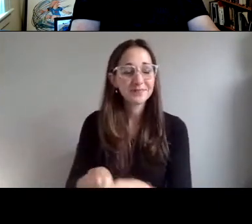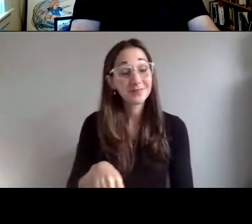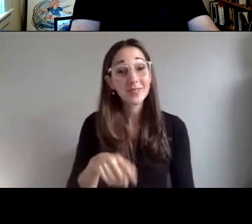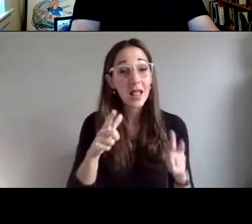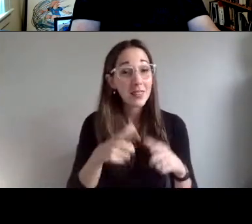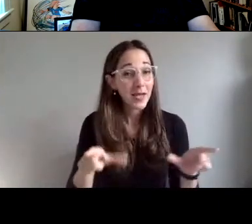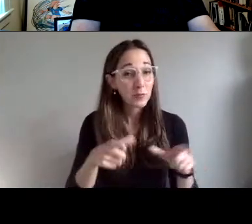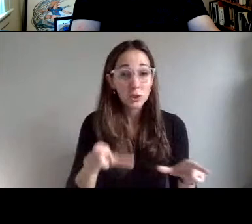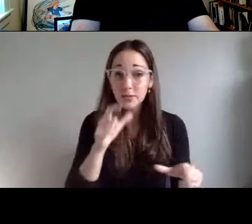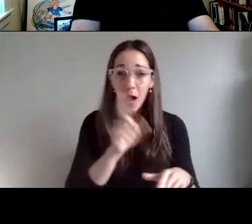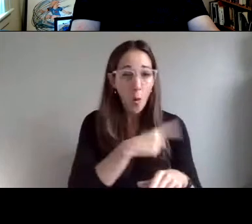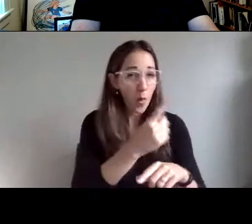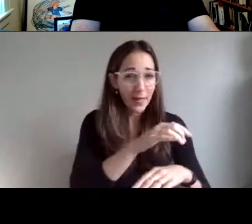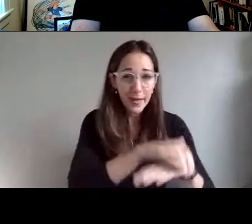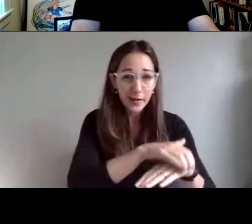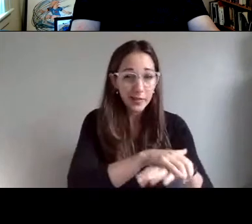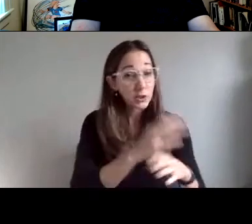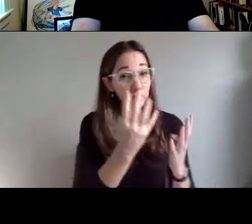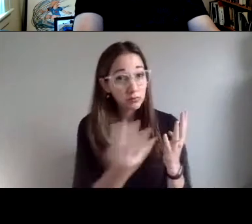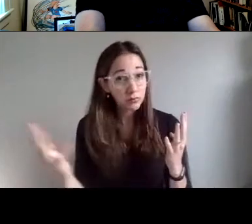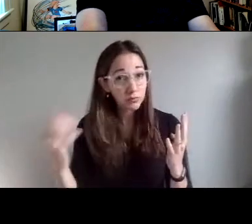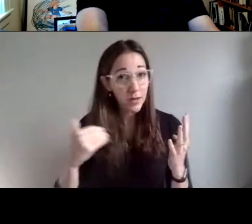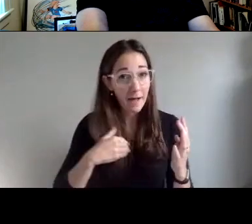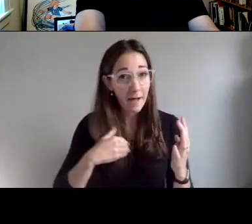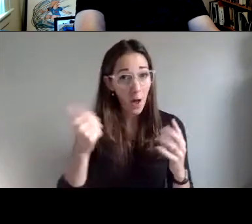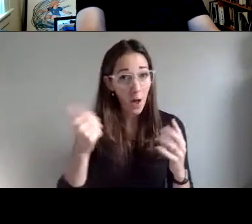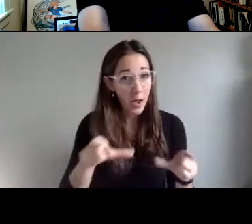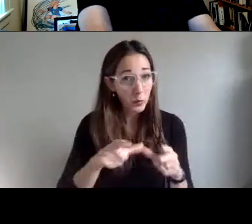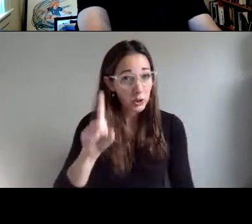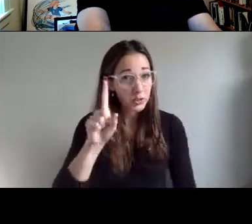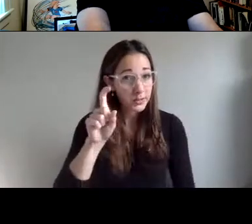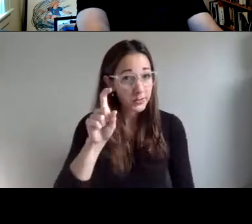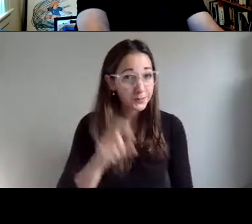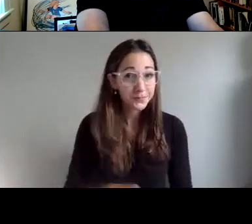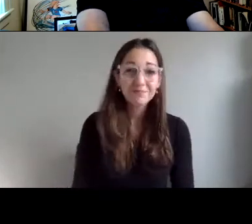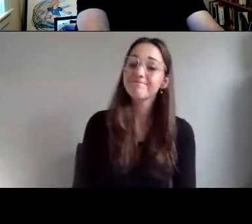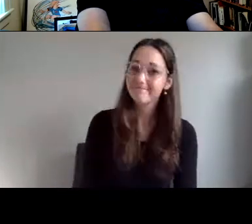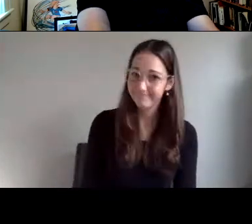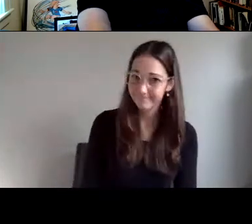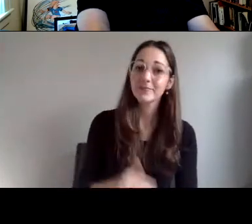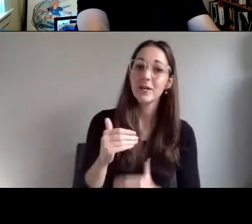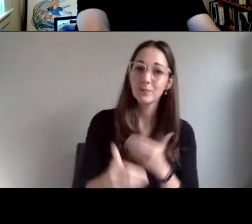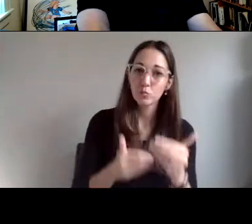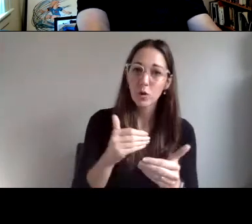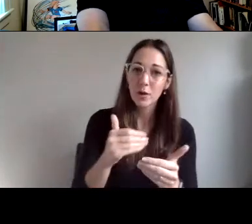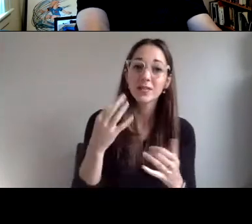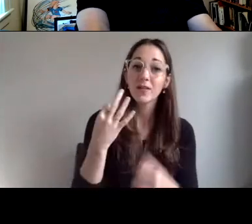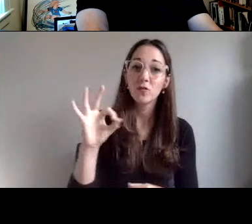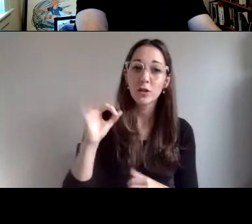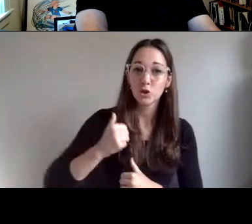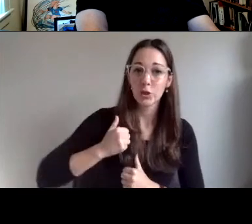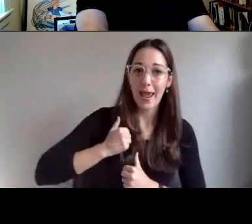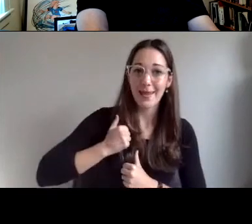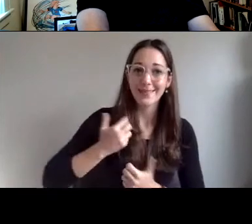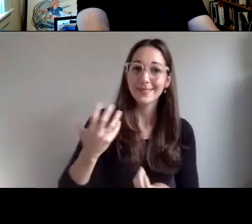have launched it in English. We are in the process of doing the French-Canadian translation and several translations into European